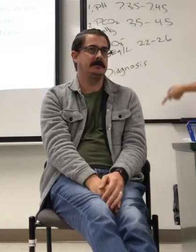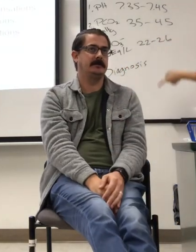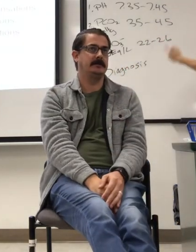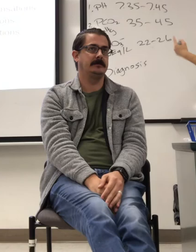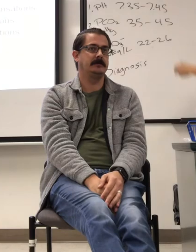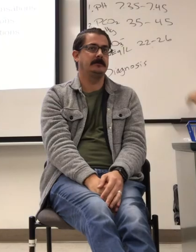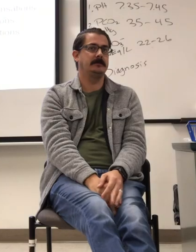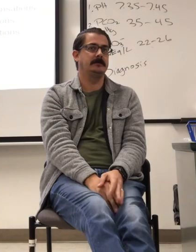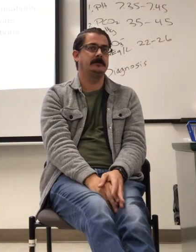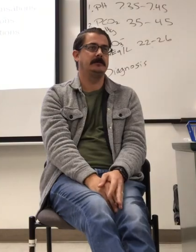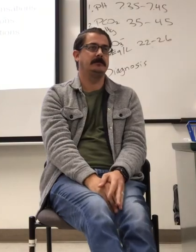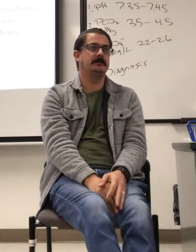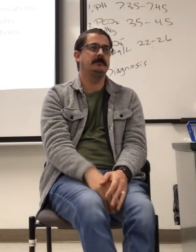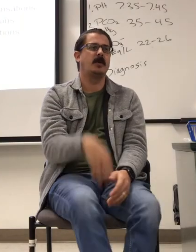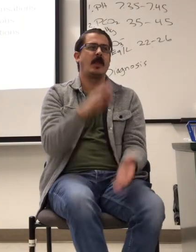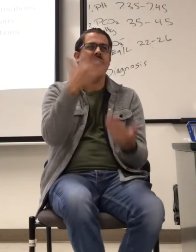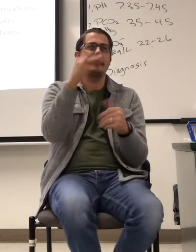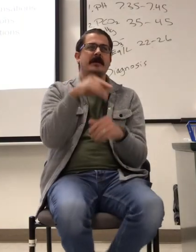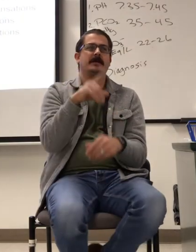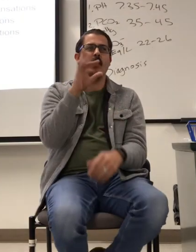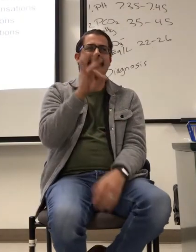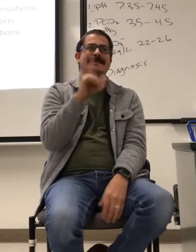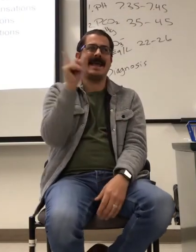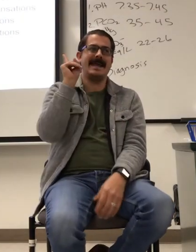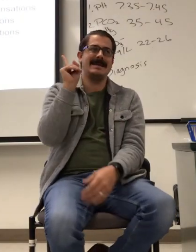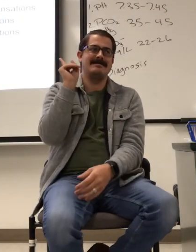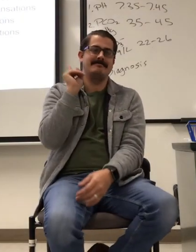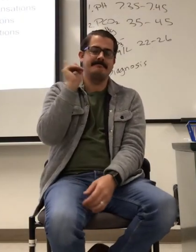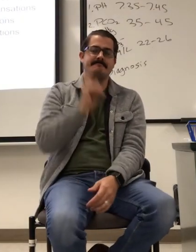And we'll keep it to one of those eight.